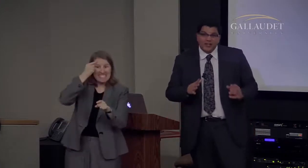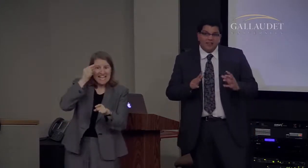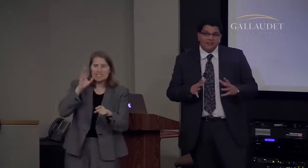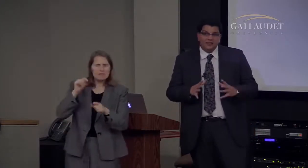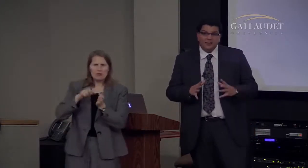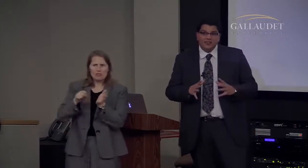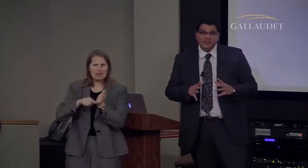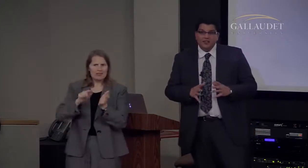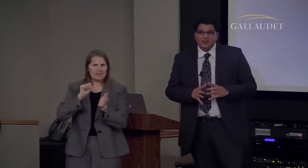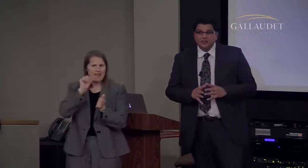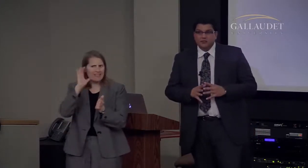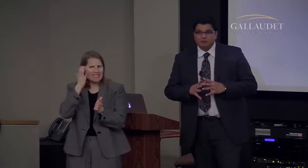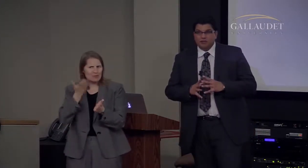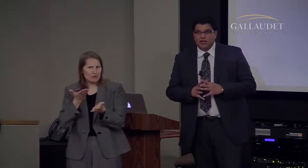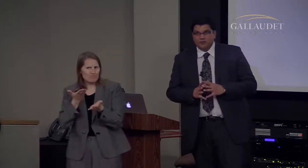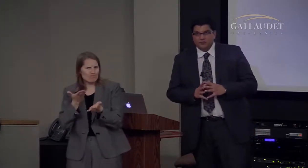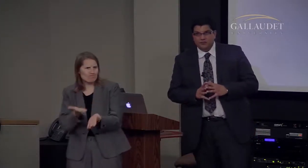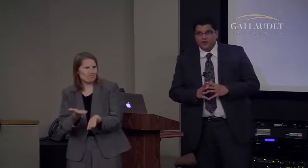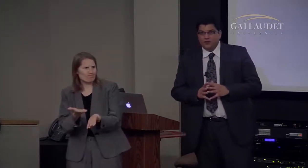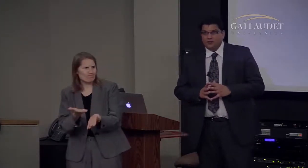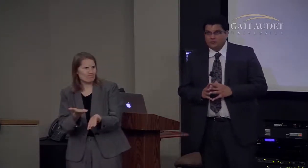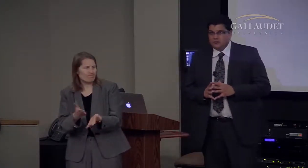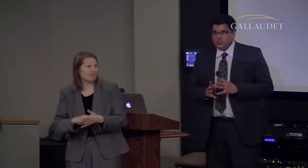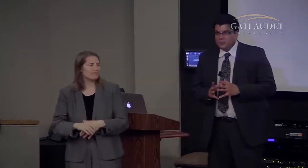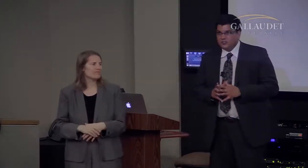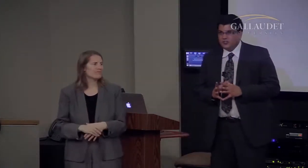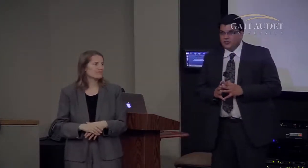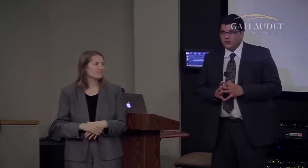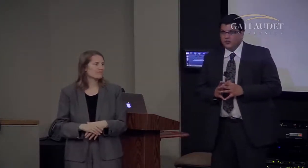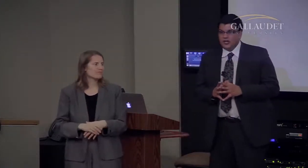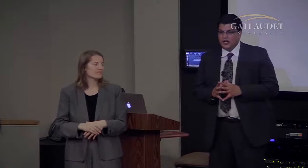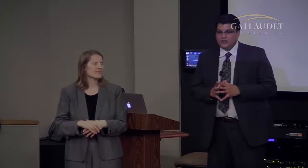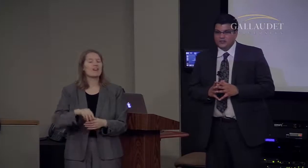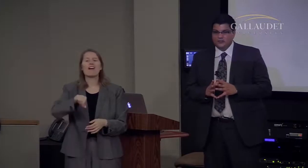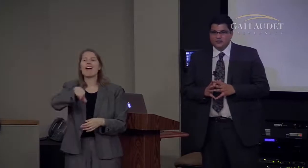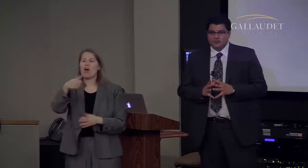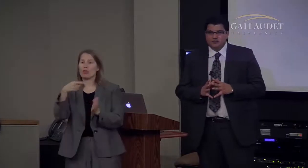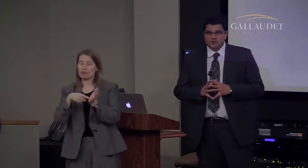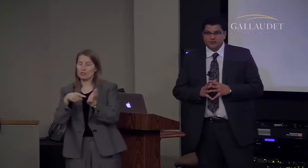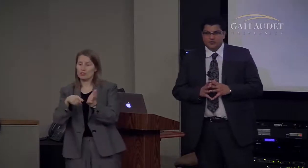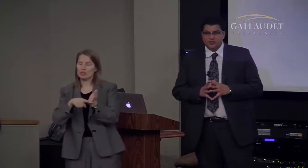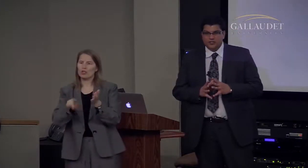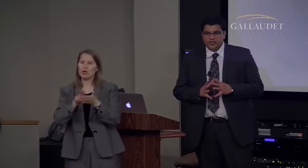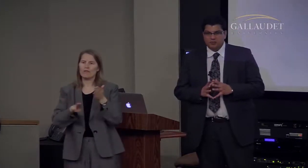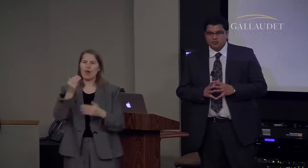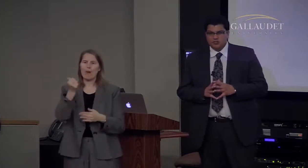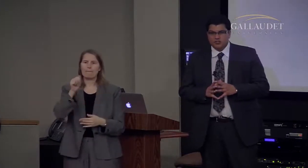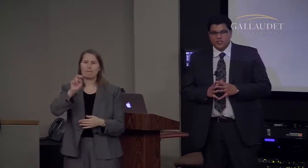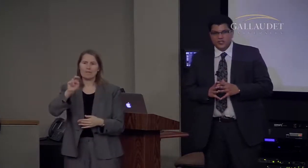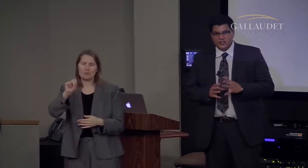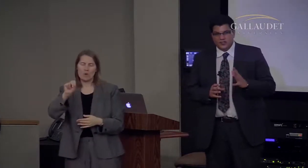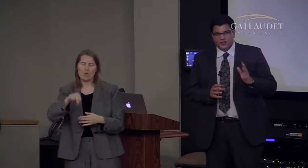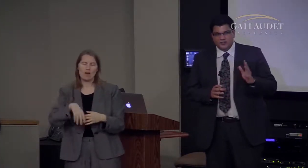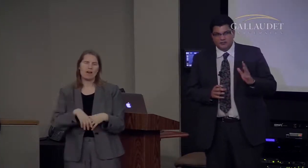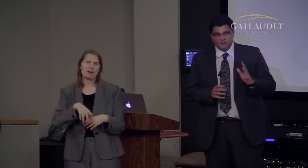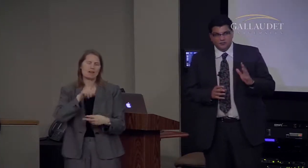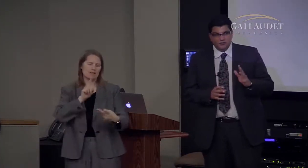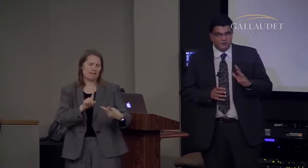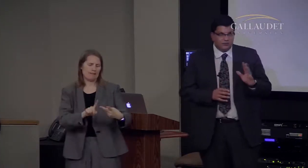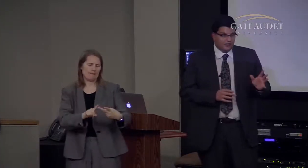again, we haven't, for Michelle Mazzocco at the University of Minnesota and Dan Birch